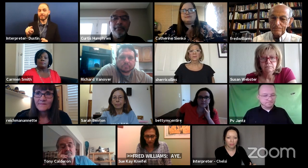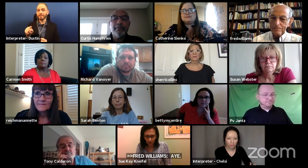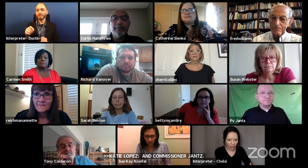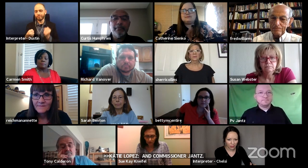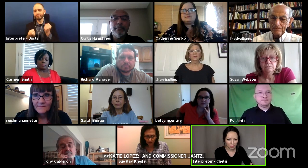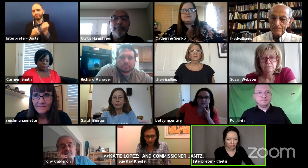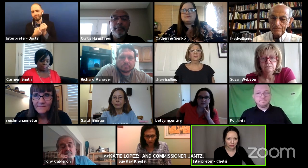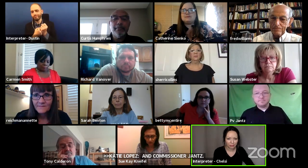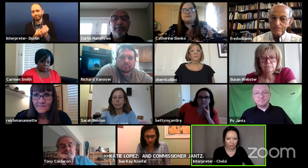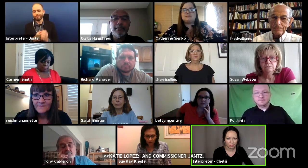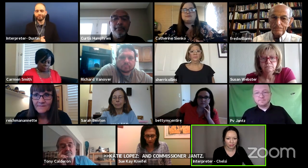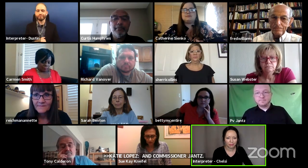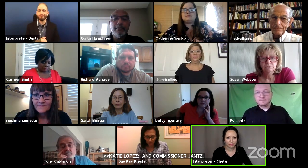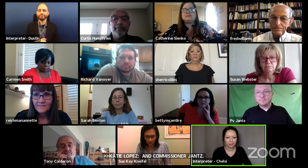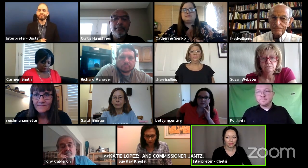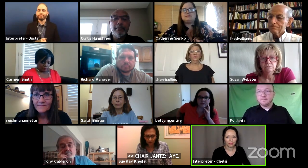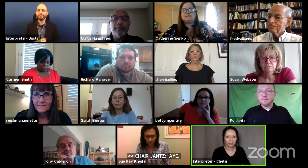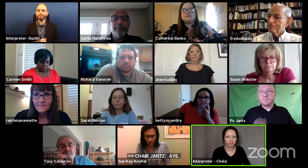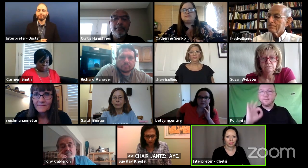Aye.